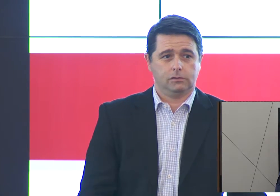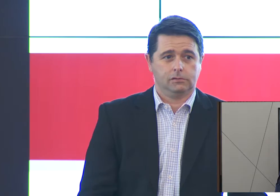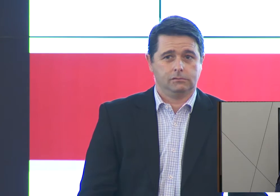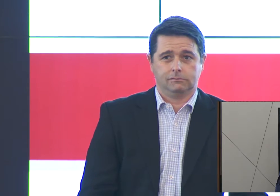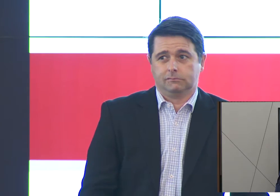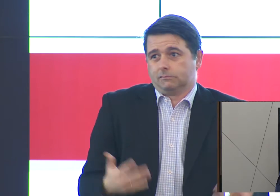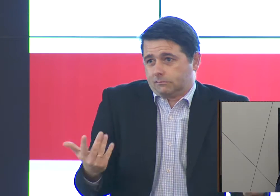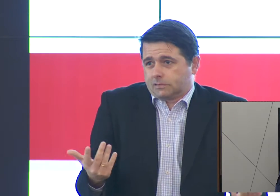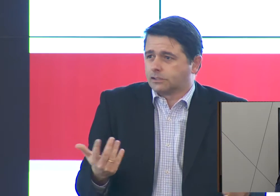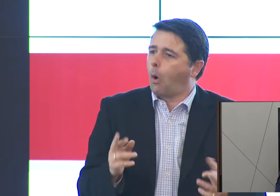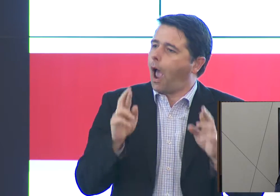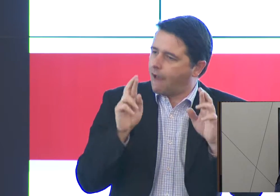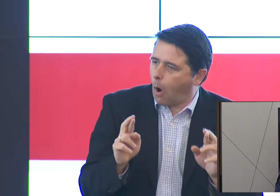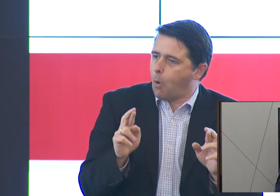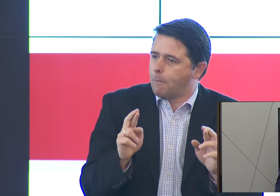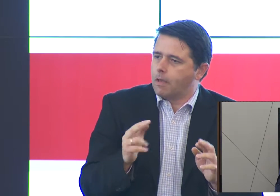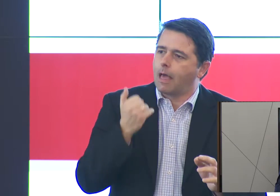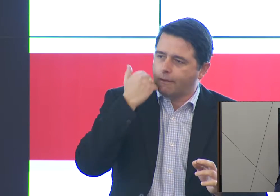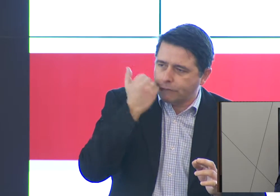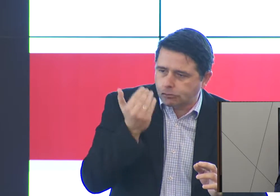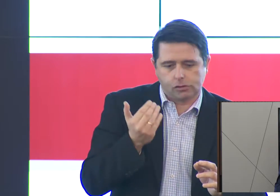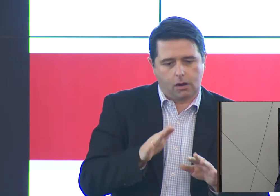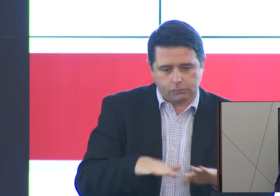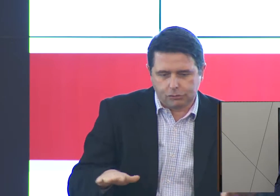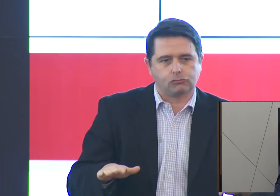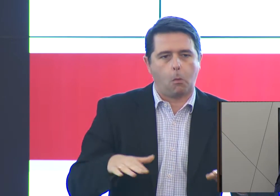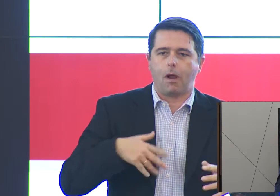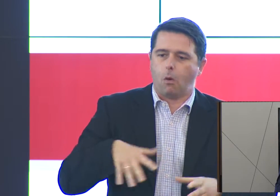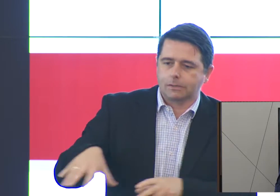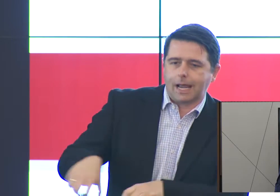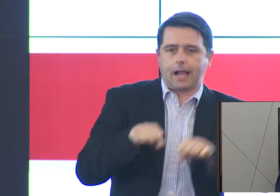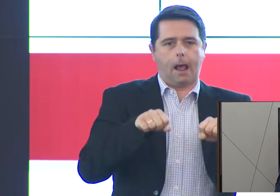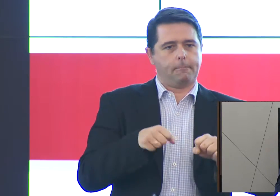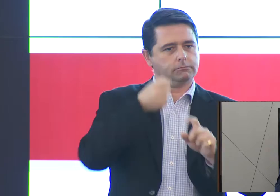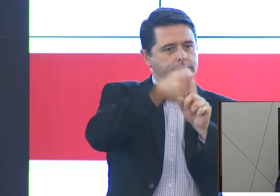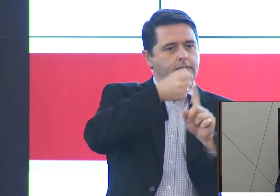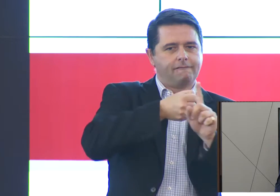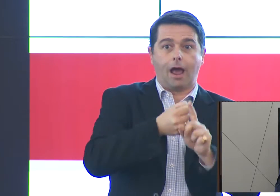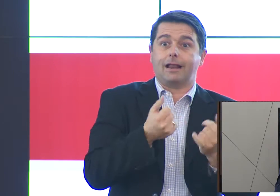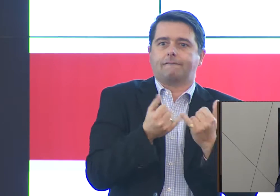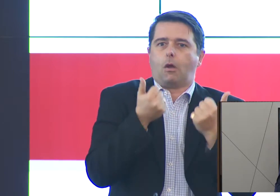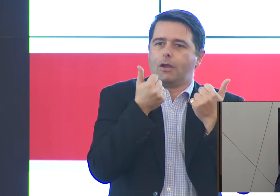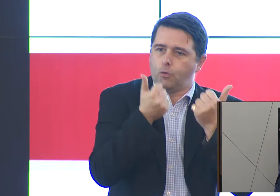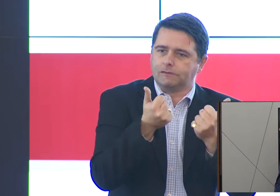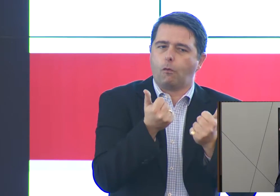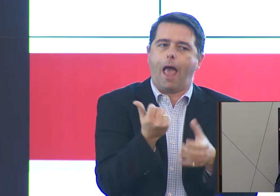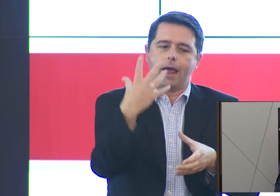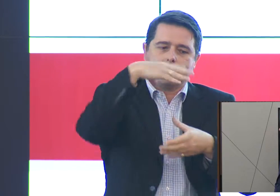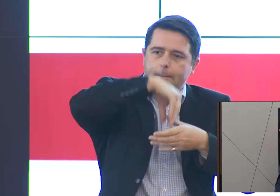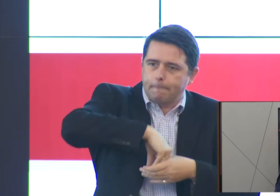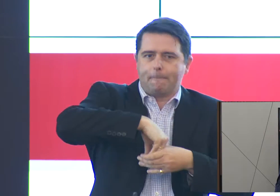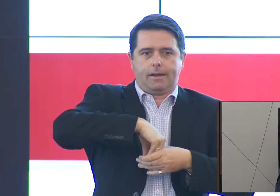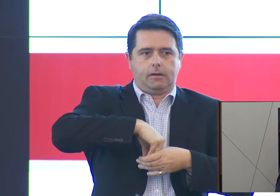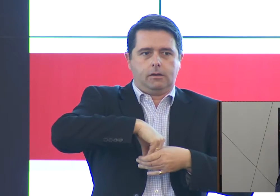this discussion? So I think they're far more advanced than we are, in fact, and I think they're willing to take up the fight